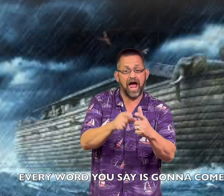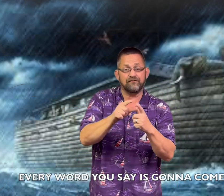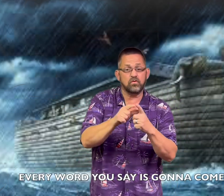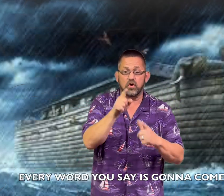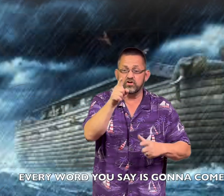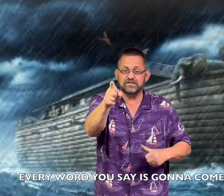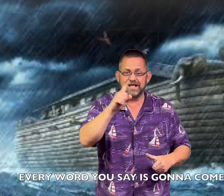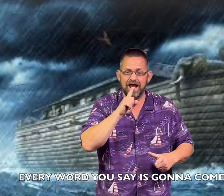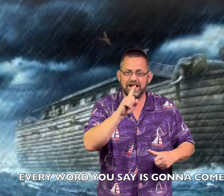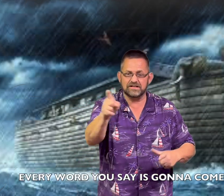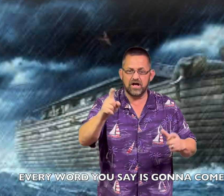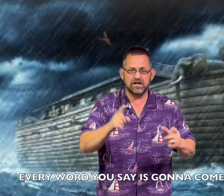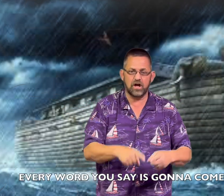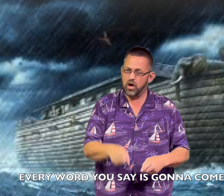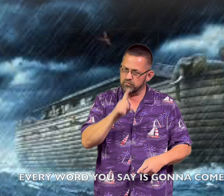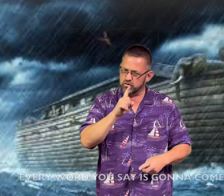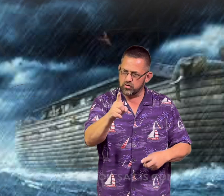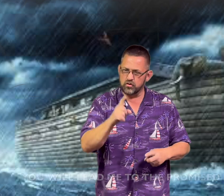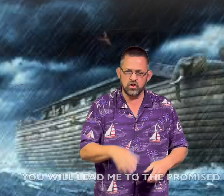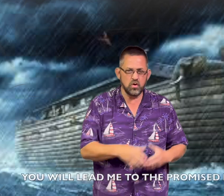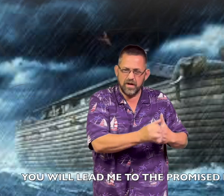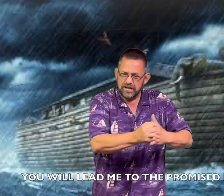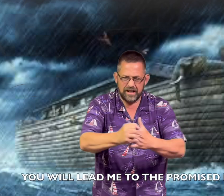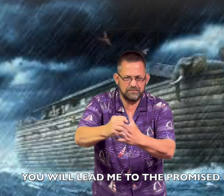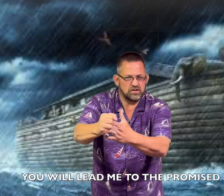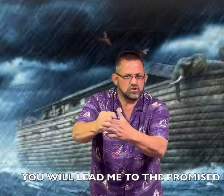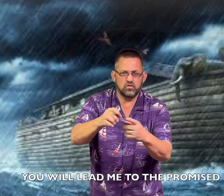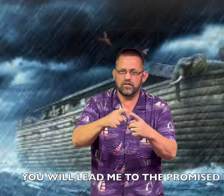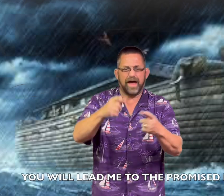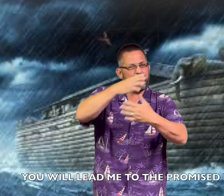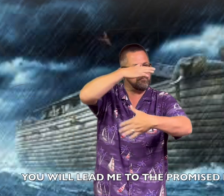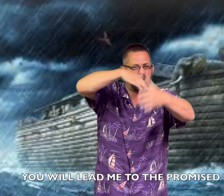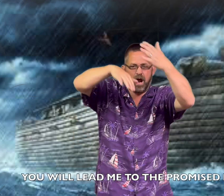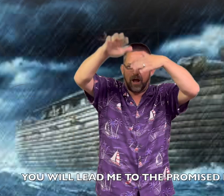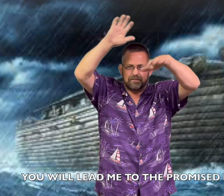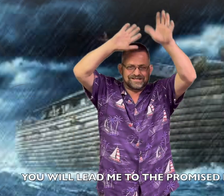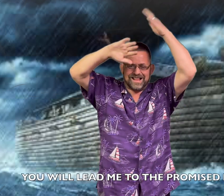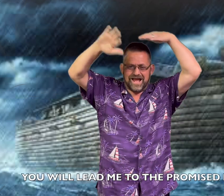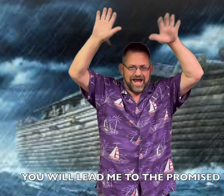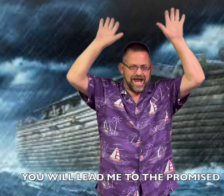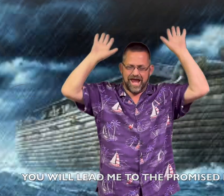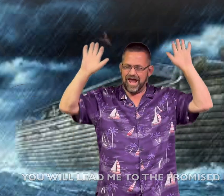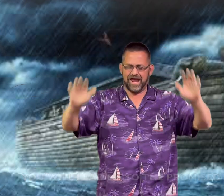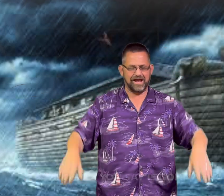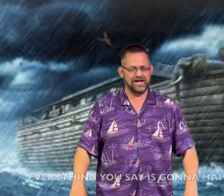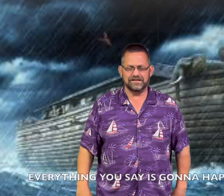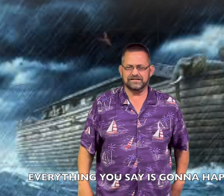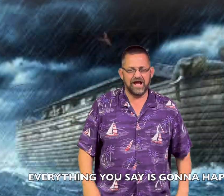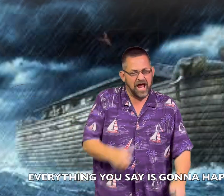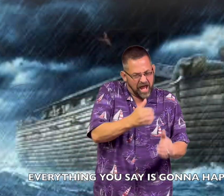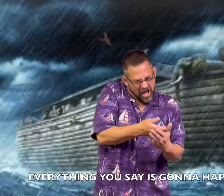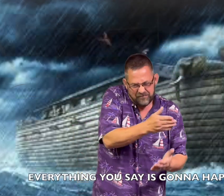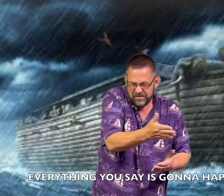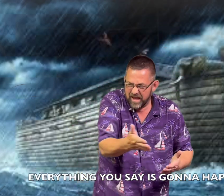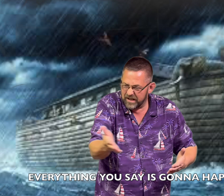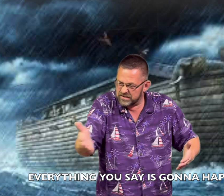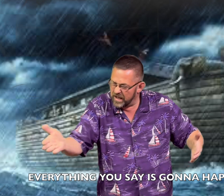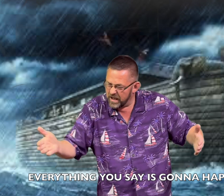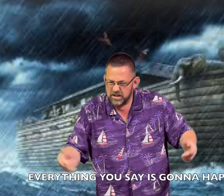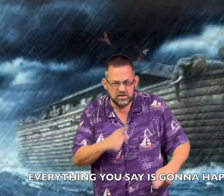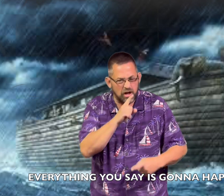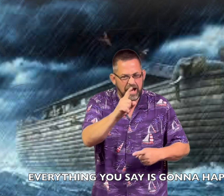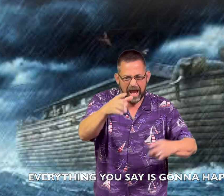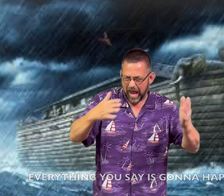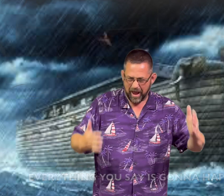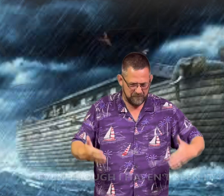Every word you say is gonna come true You will lead me to the promised land Everything you